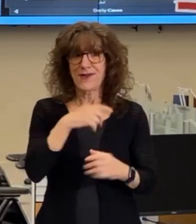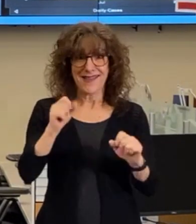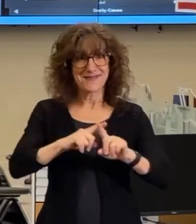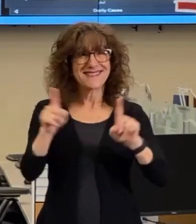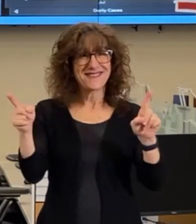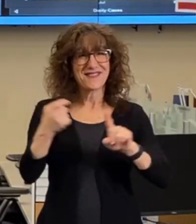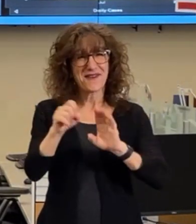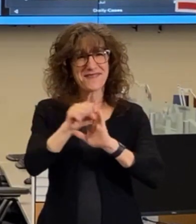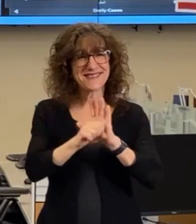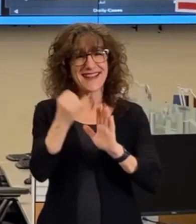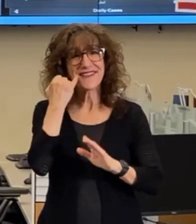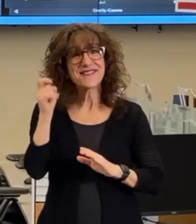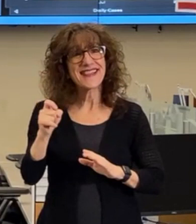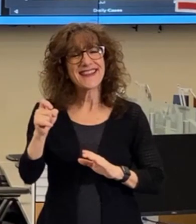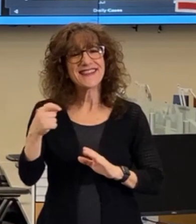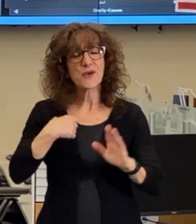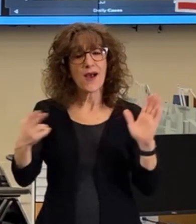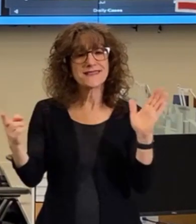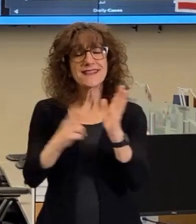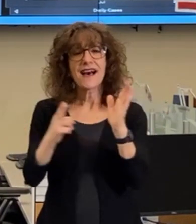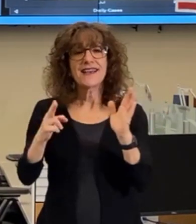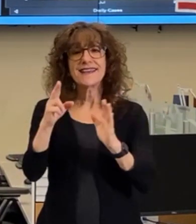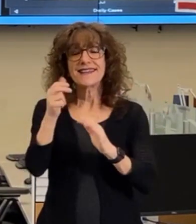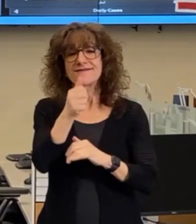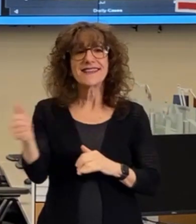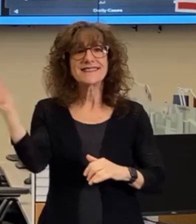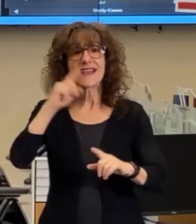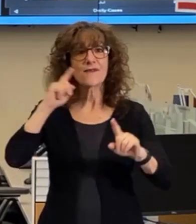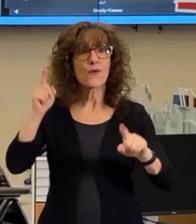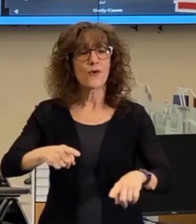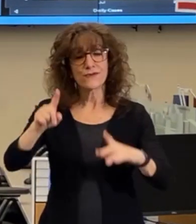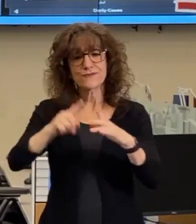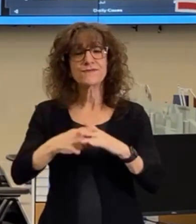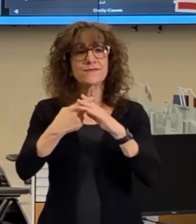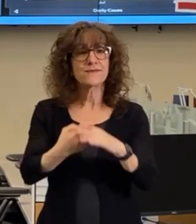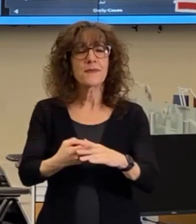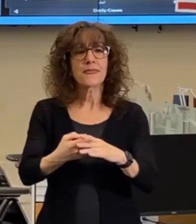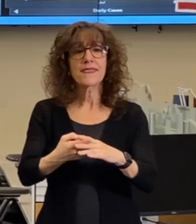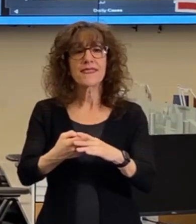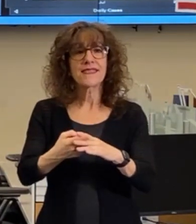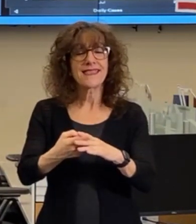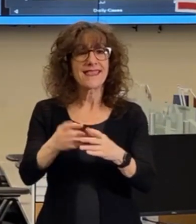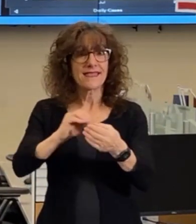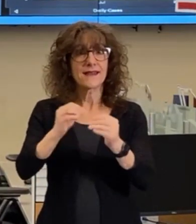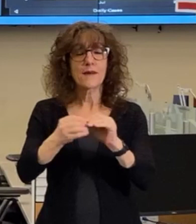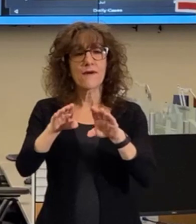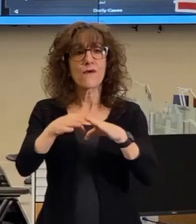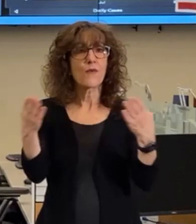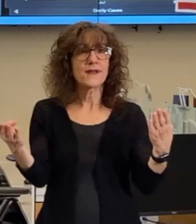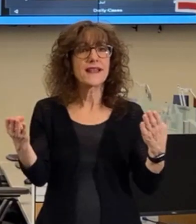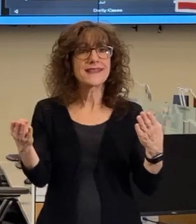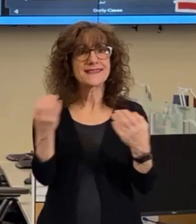different from the state if necessary. So I've signed an executive order implementing the amount of openings that we believe are safe